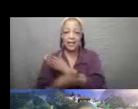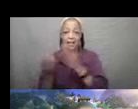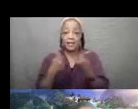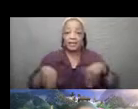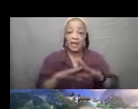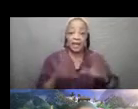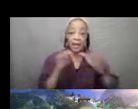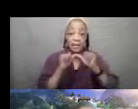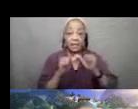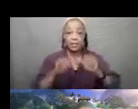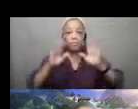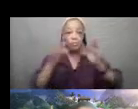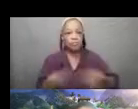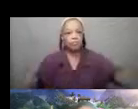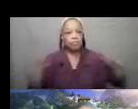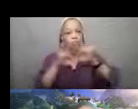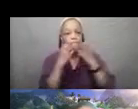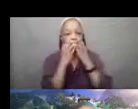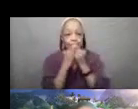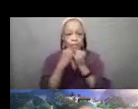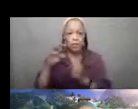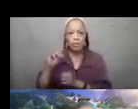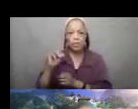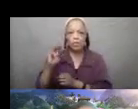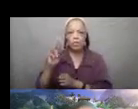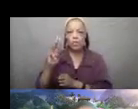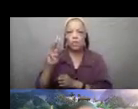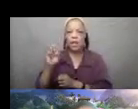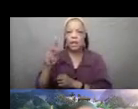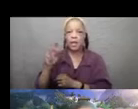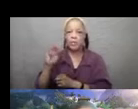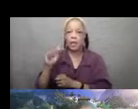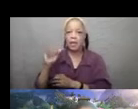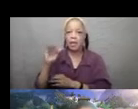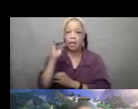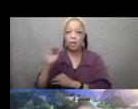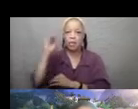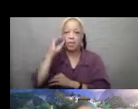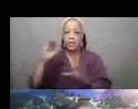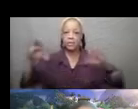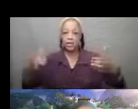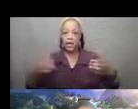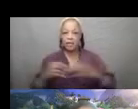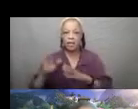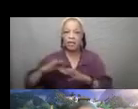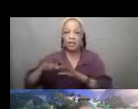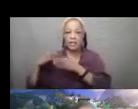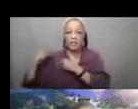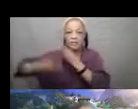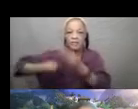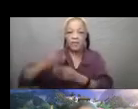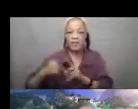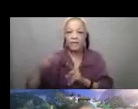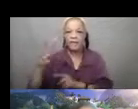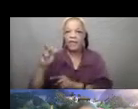to be of great importance to the Muwekma Ohlone tribe and other familial descendants of the Verona Band. We